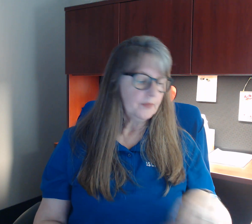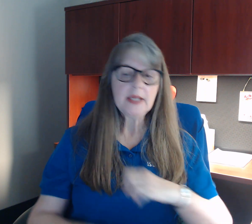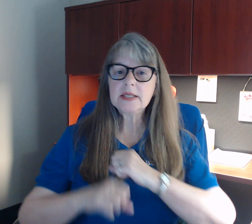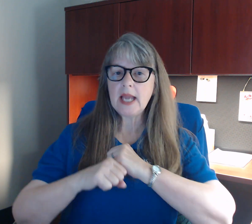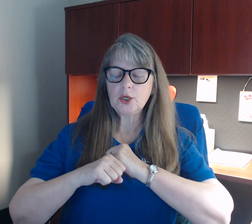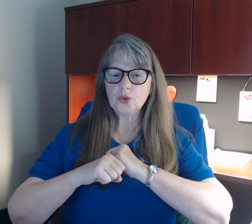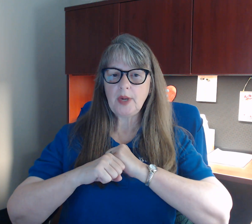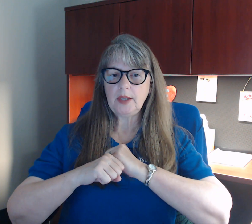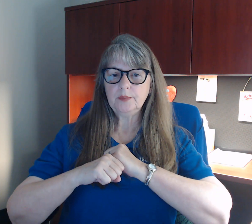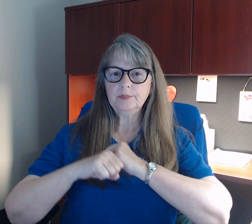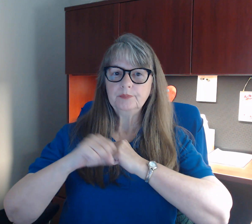Exaggerate.